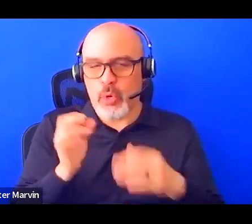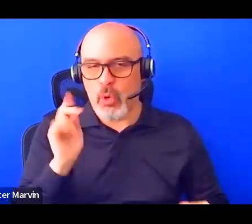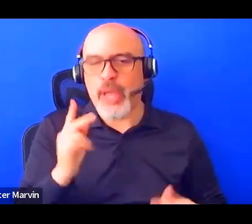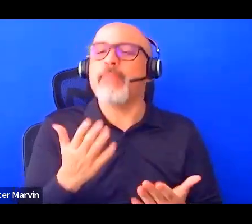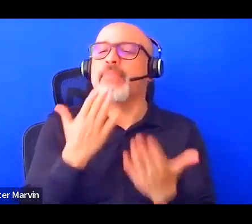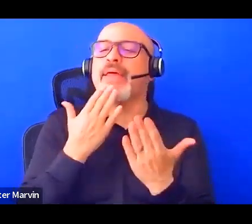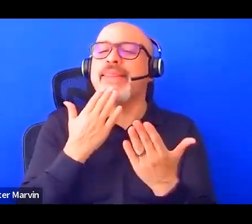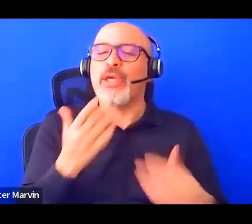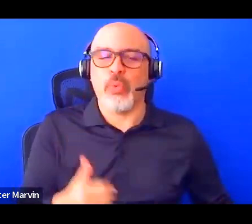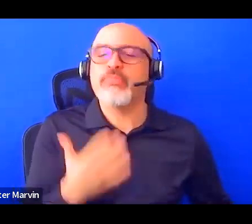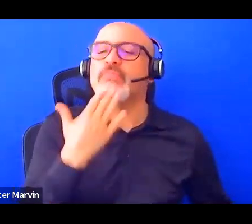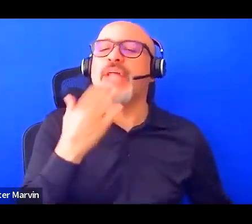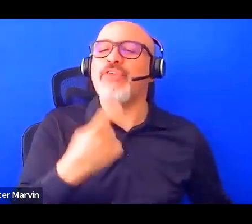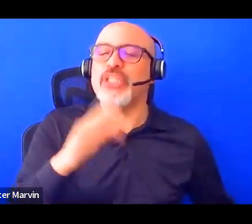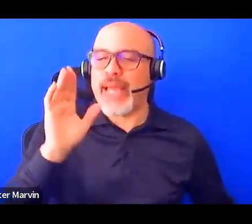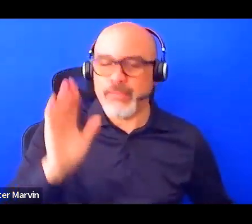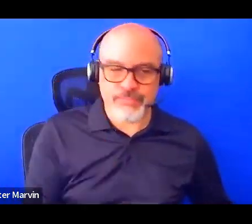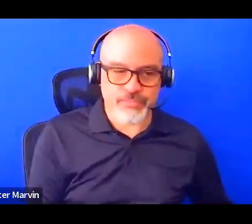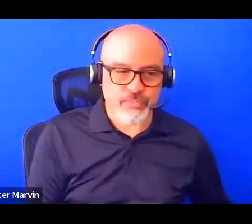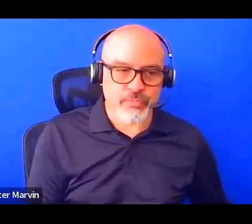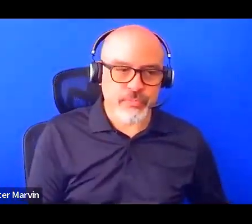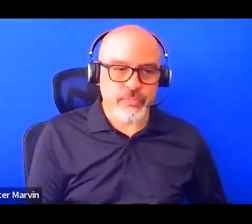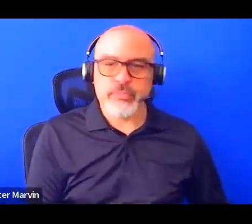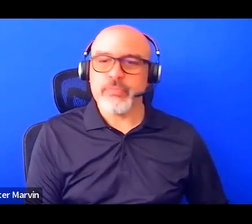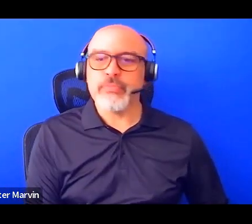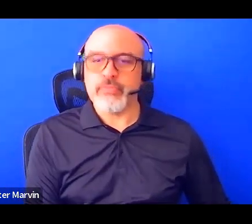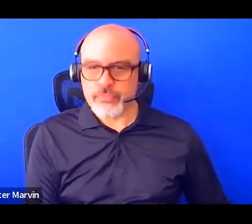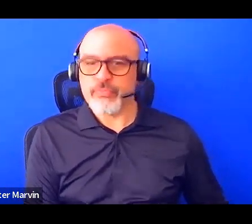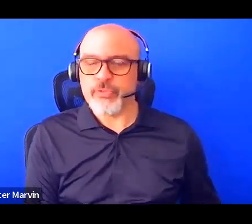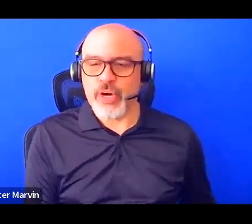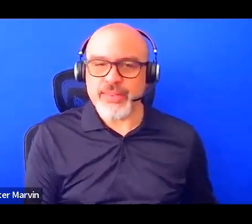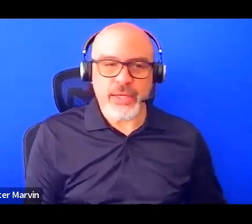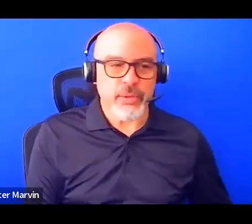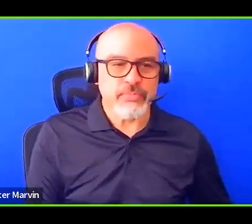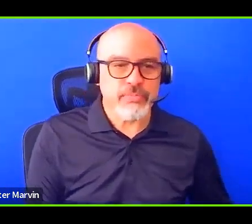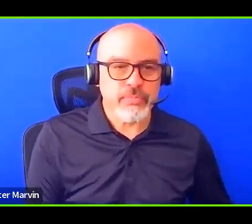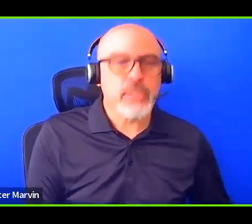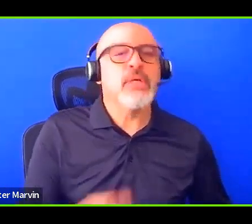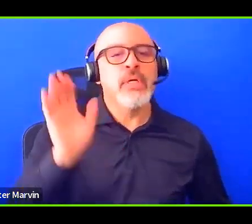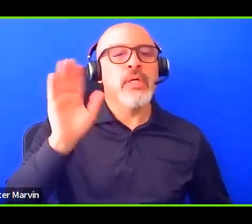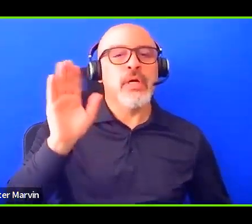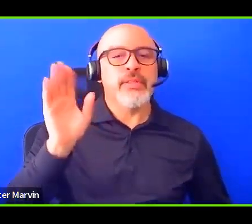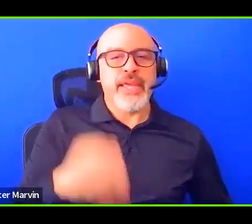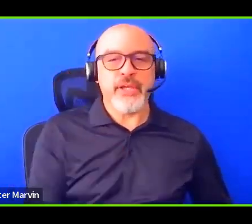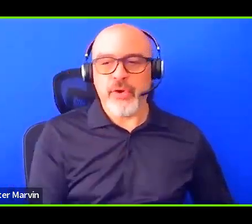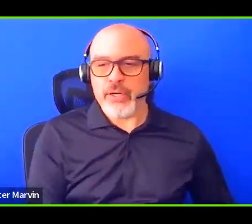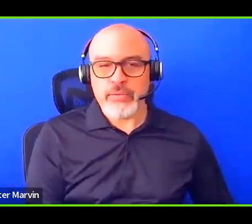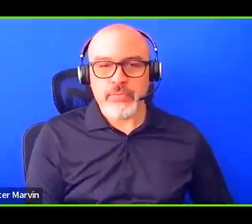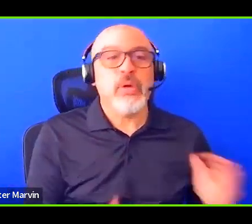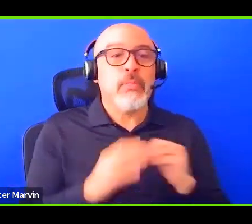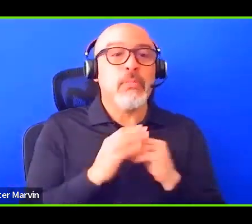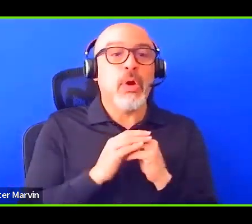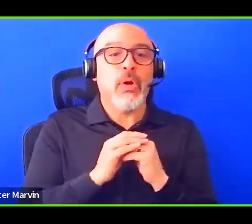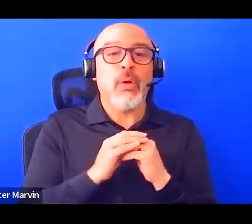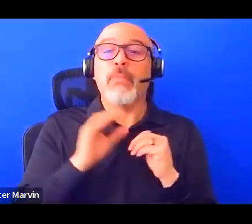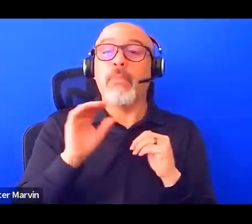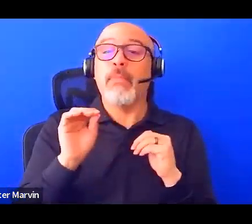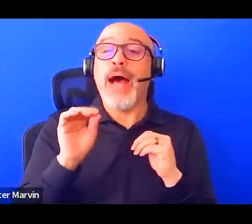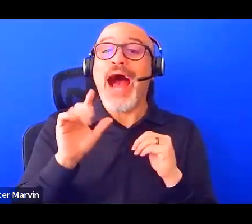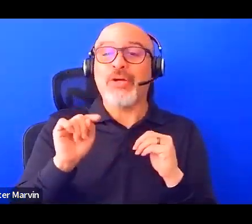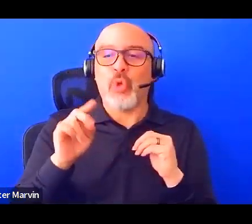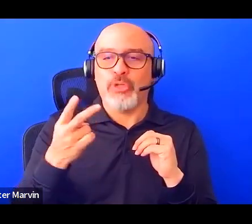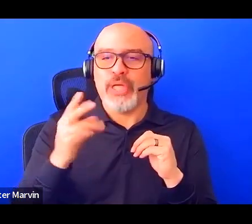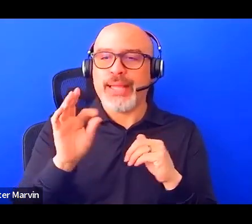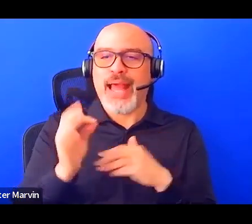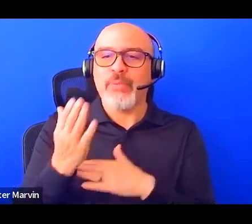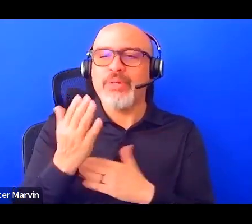you. Have a good day, sir. I'm sorry, what was that date again? Great, thank you. October Thank you, 2nd, Your Honor. 9 a.m. back here.